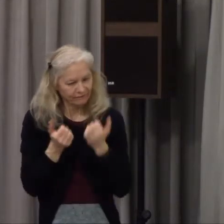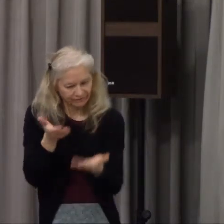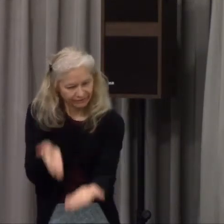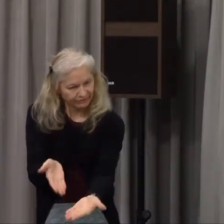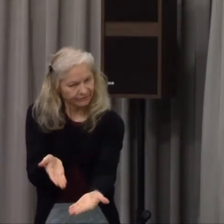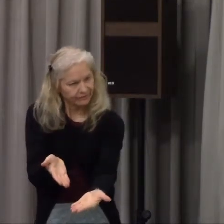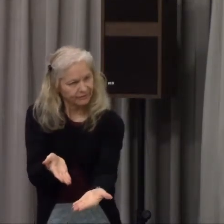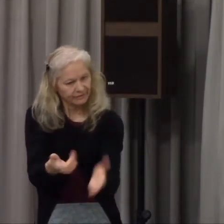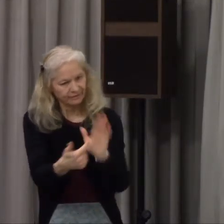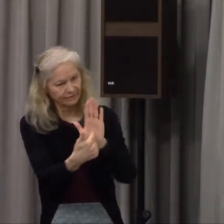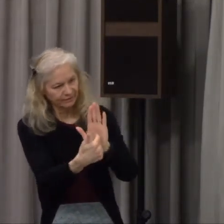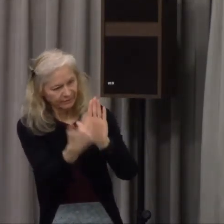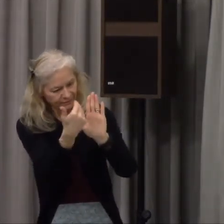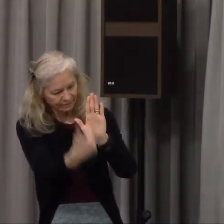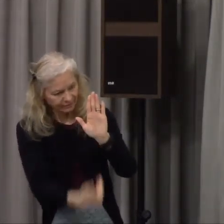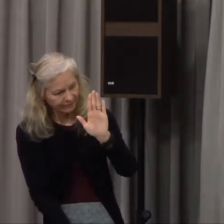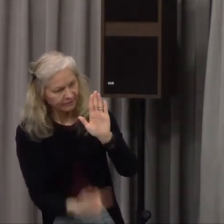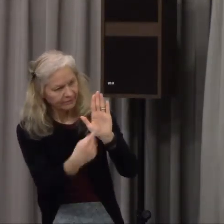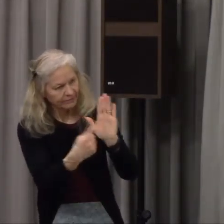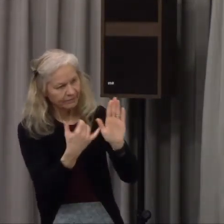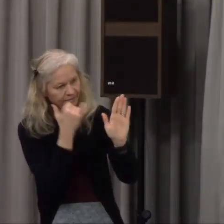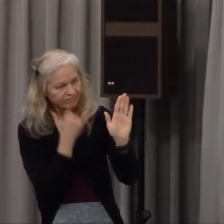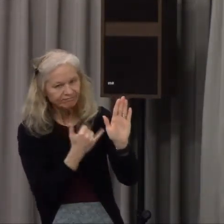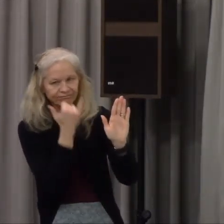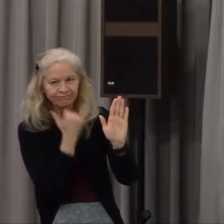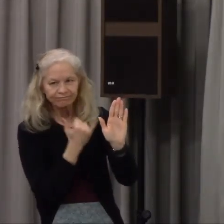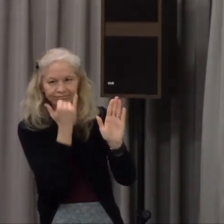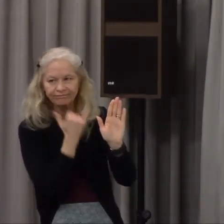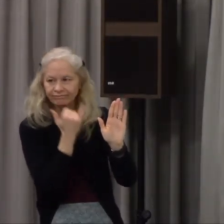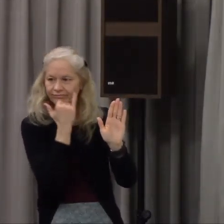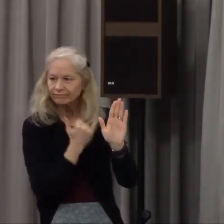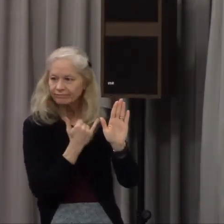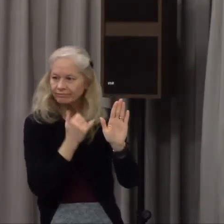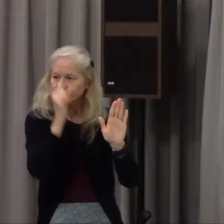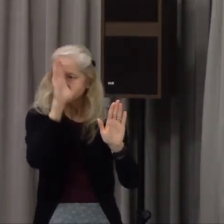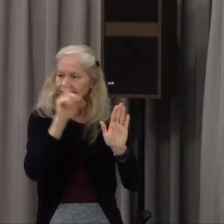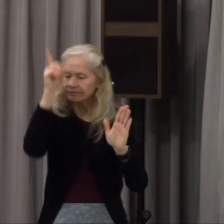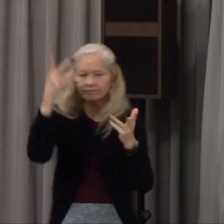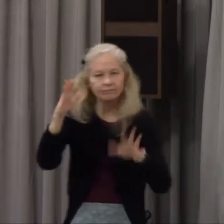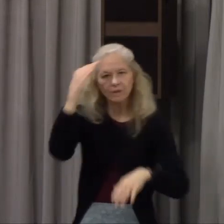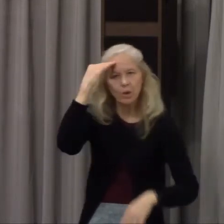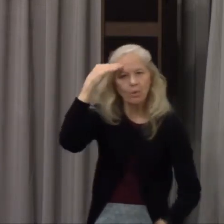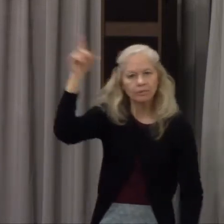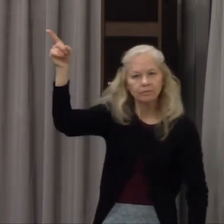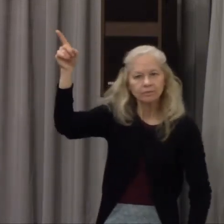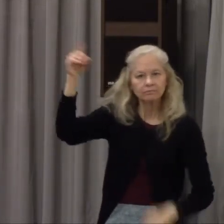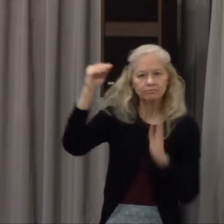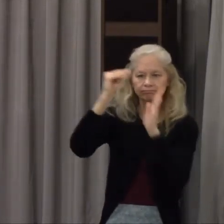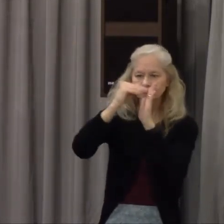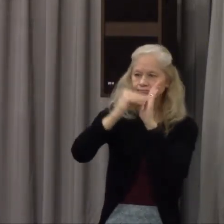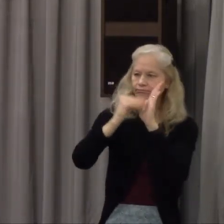Everyone who ever known them will be there. Every stone that ever saw them do something bad can talk at that great white throne judgment if need